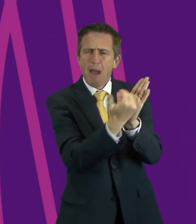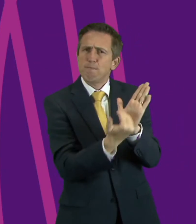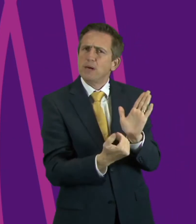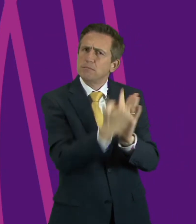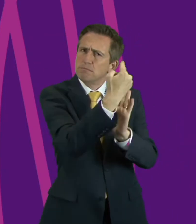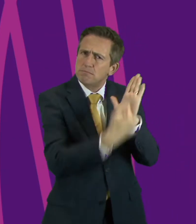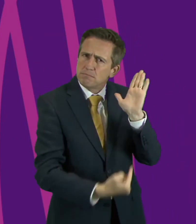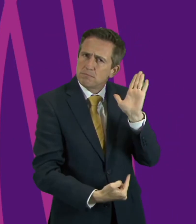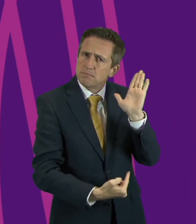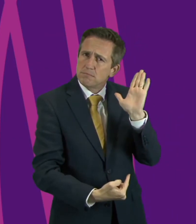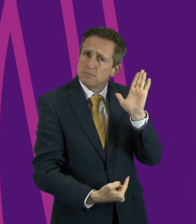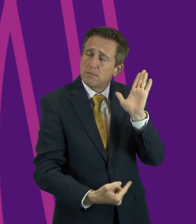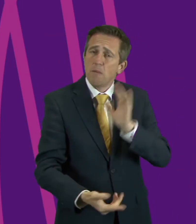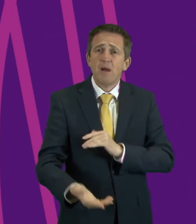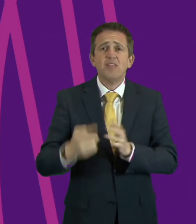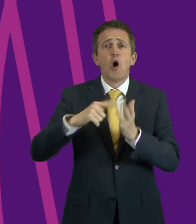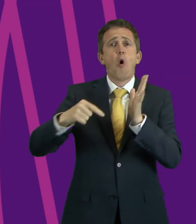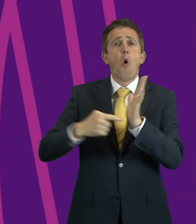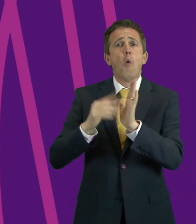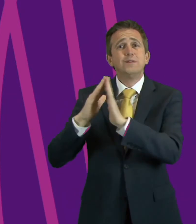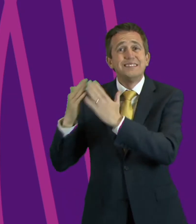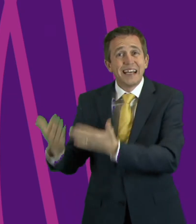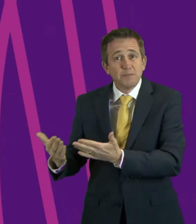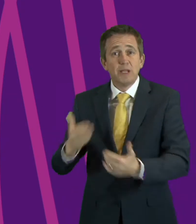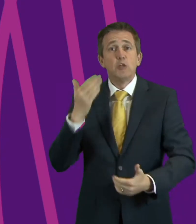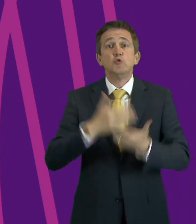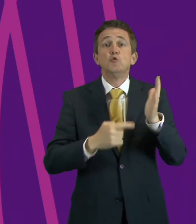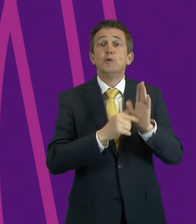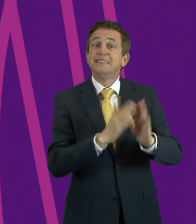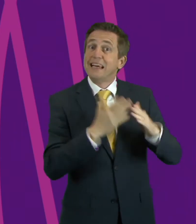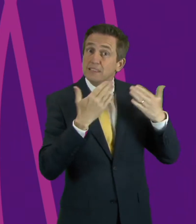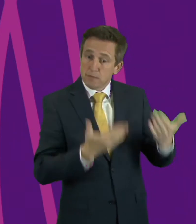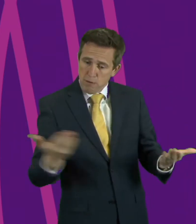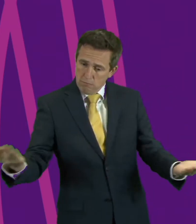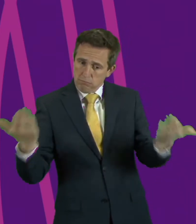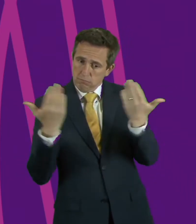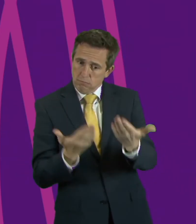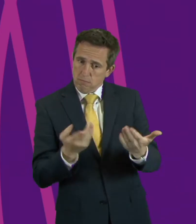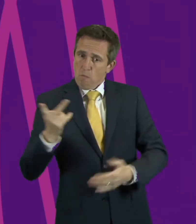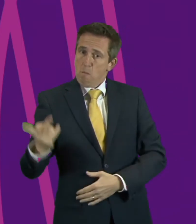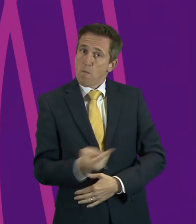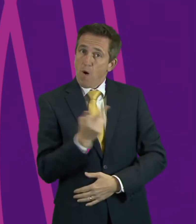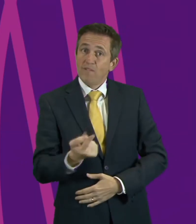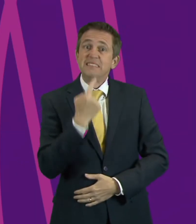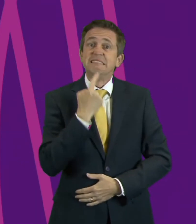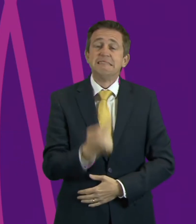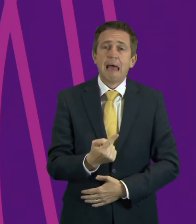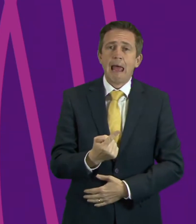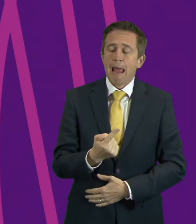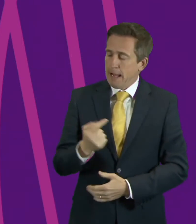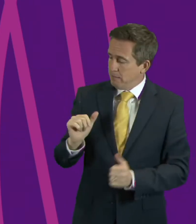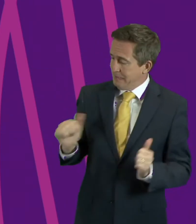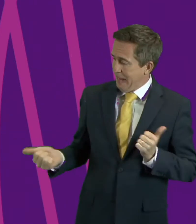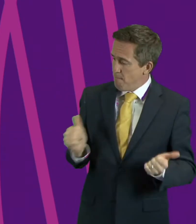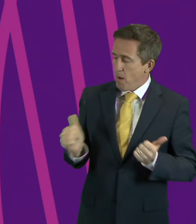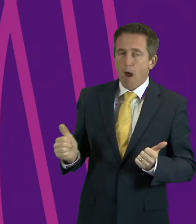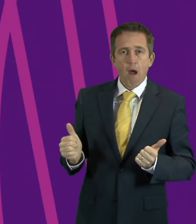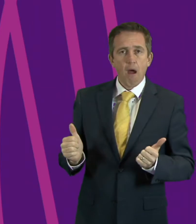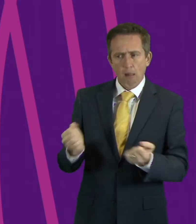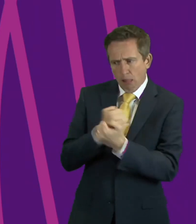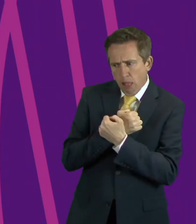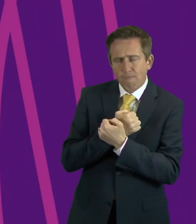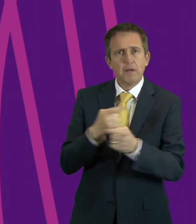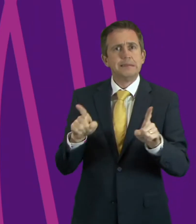Old Testament and in the New Testament, we are also told that we must love our neighbour as we love